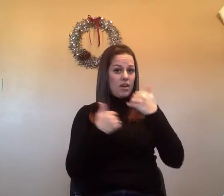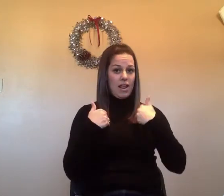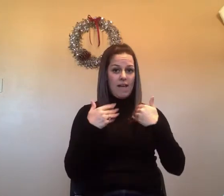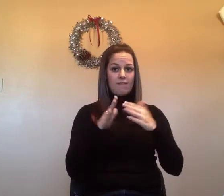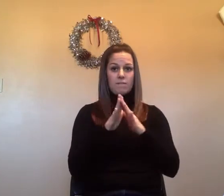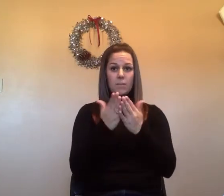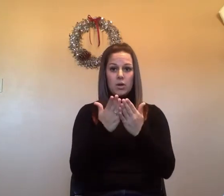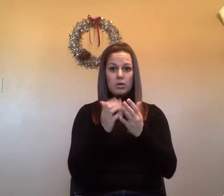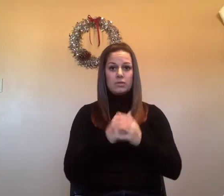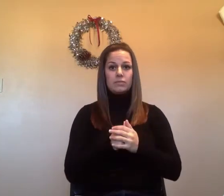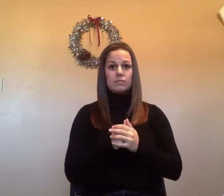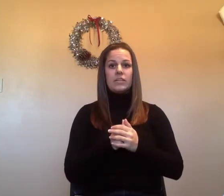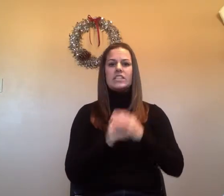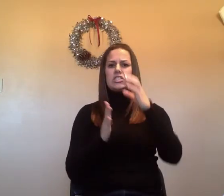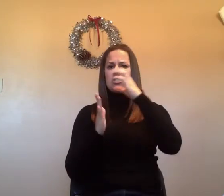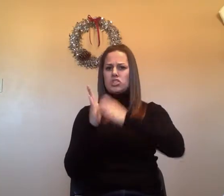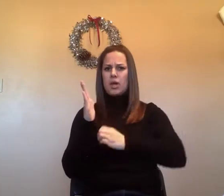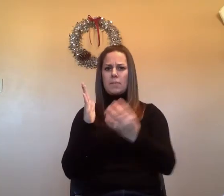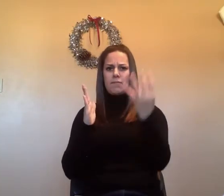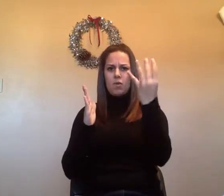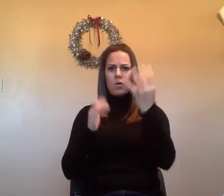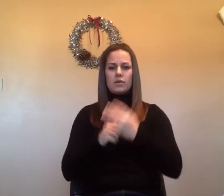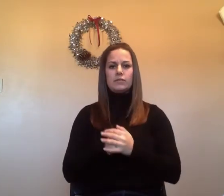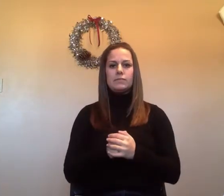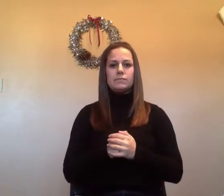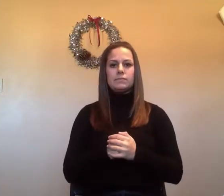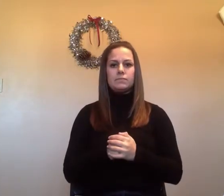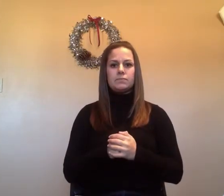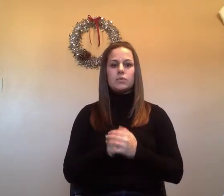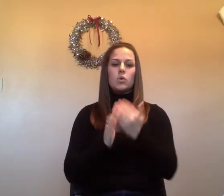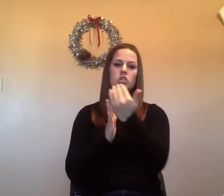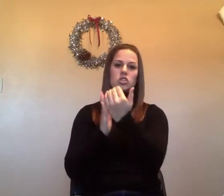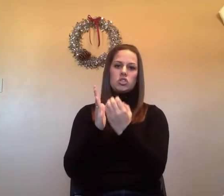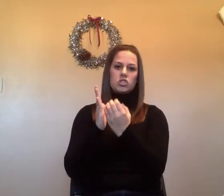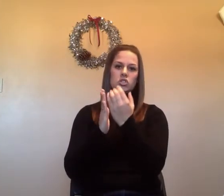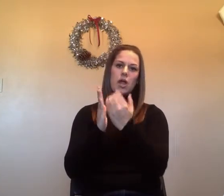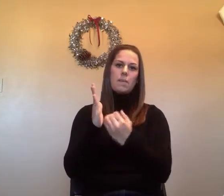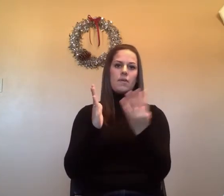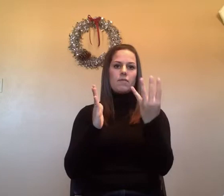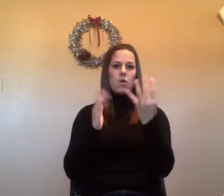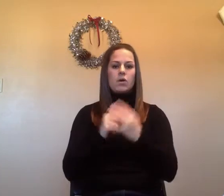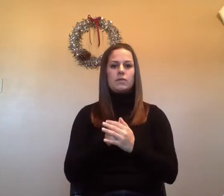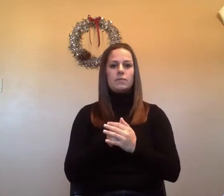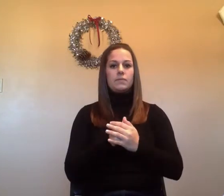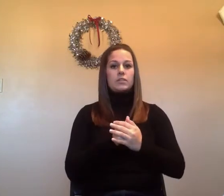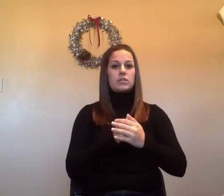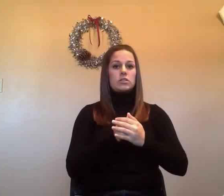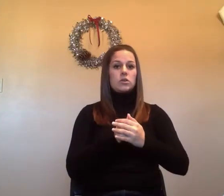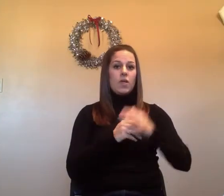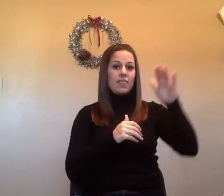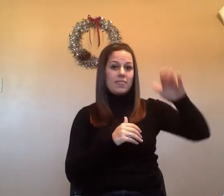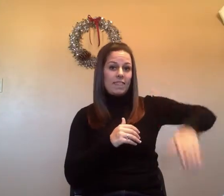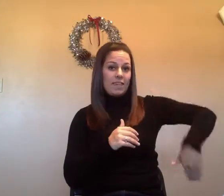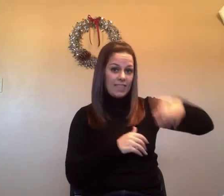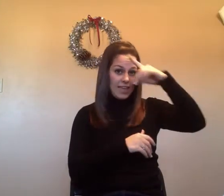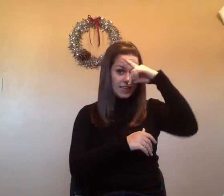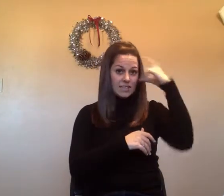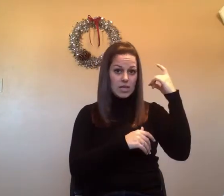4. By the late summer, the news of what had happened on Animal Farm had spread across half